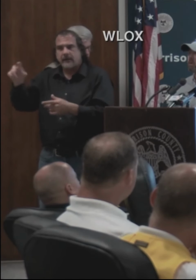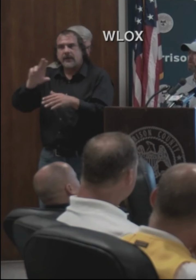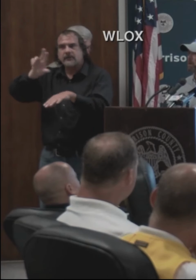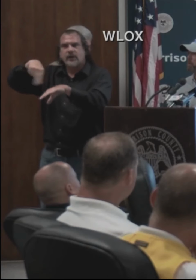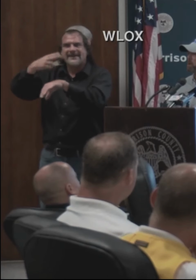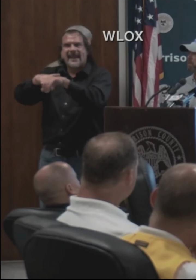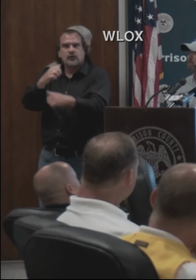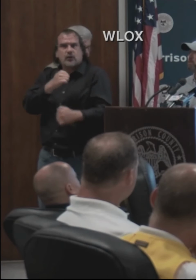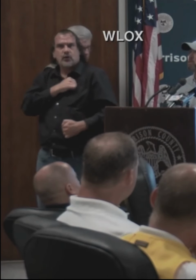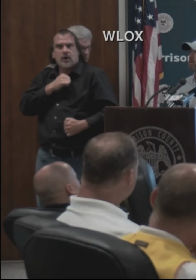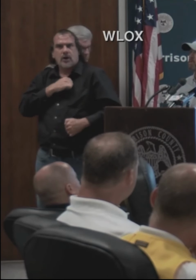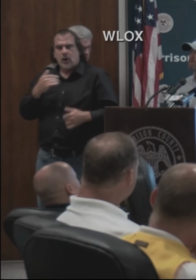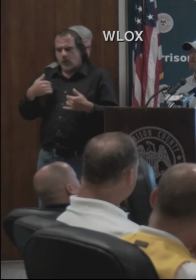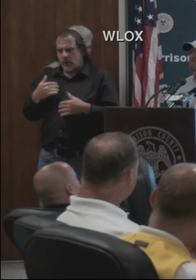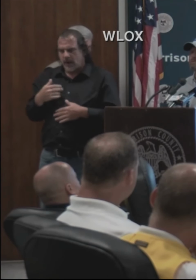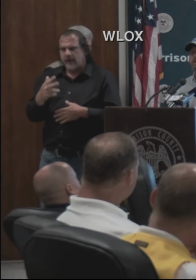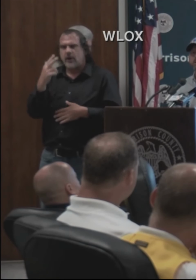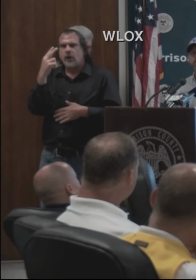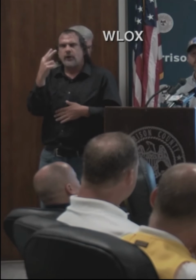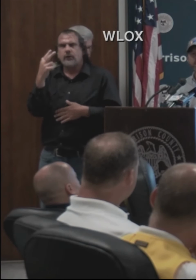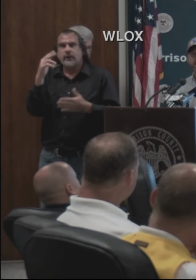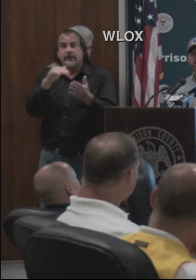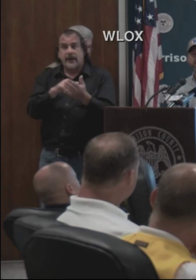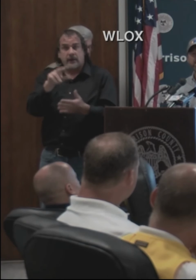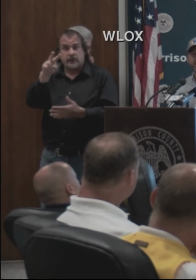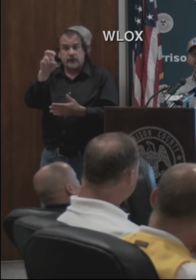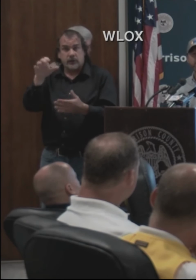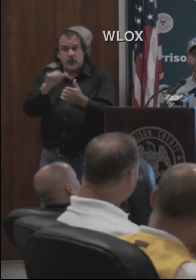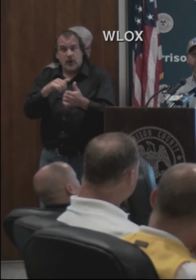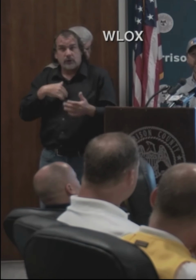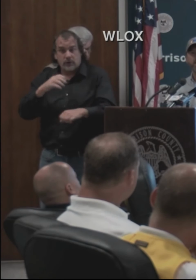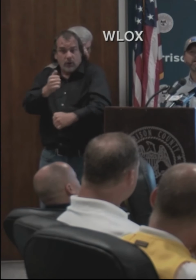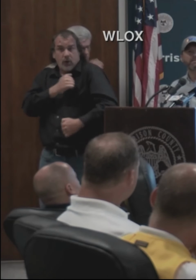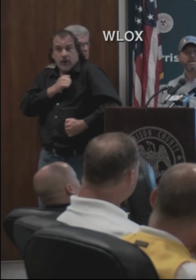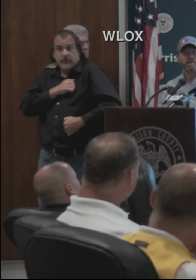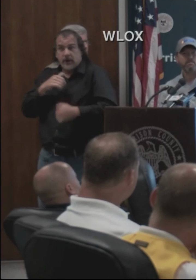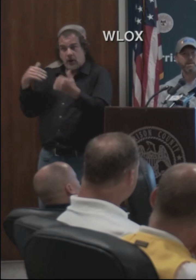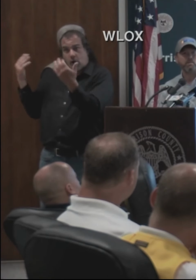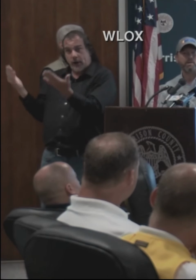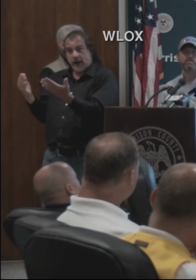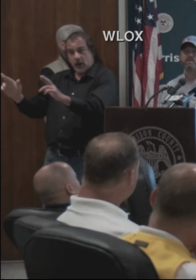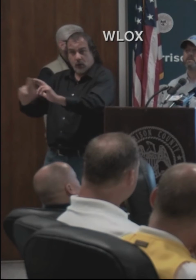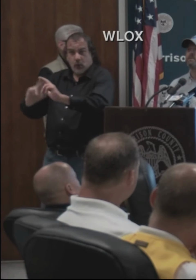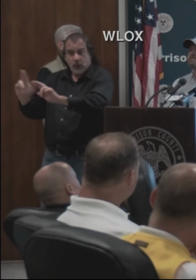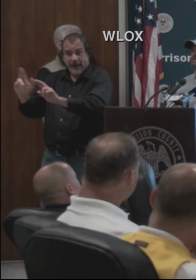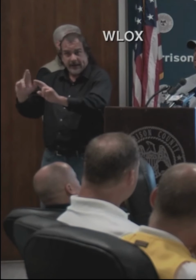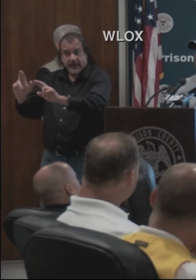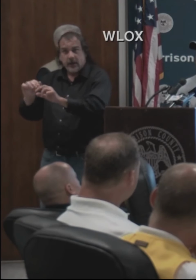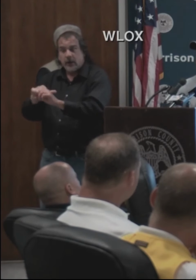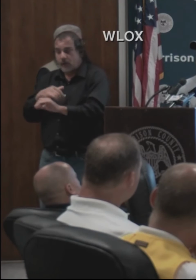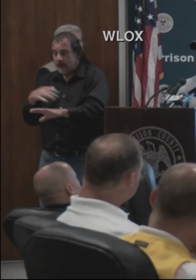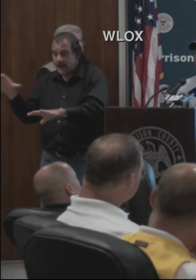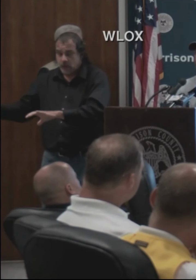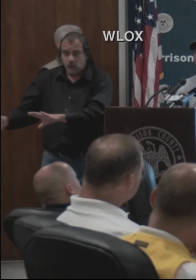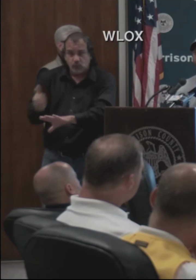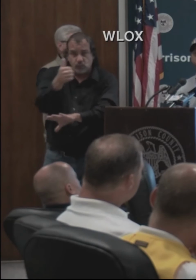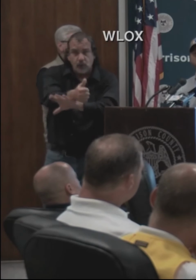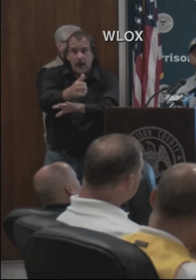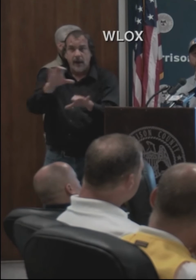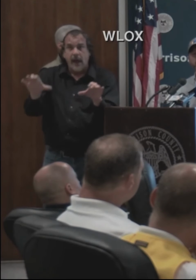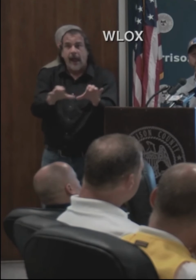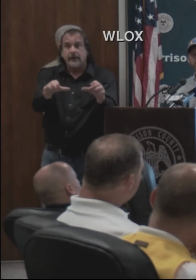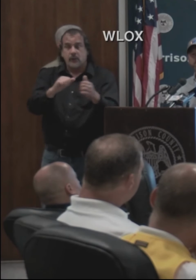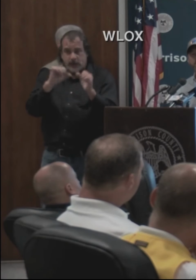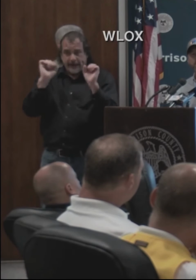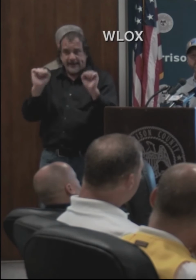National Guard. We've got approximately 3,200 soldiers that are in an IDT status this weekend. If need be, we can put them into a state active duty to